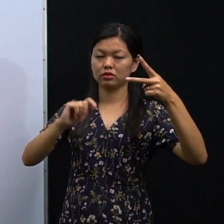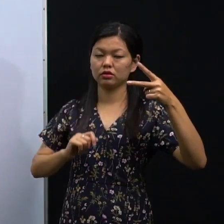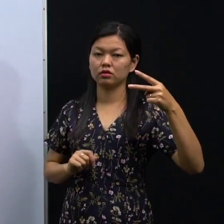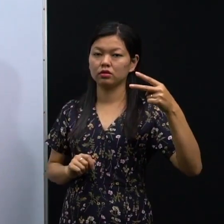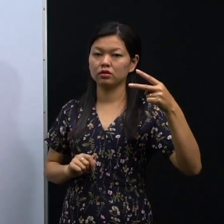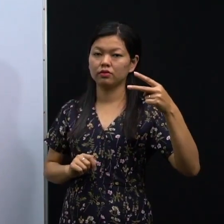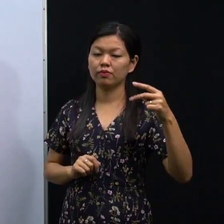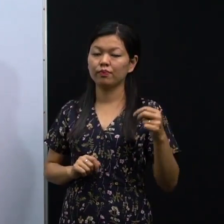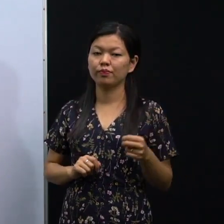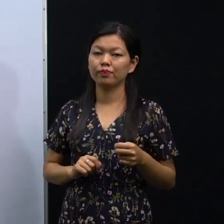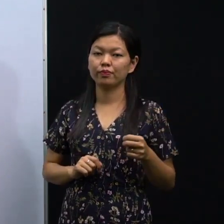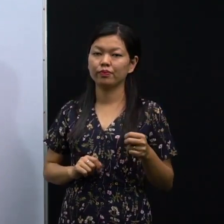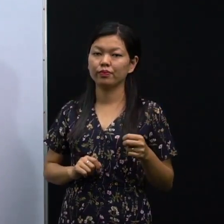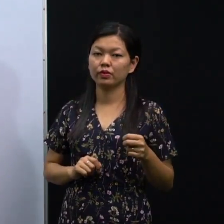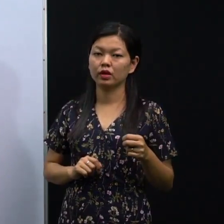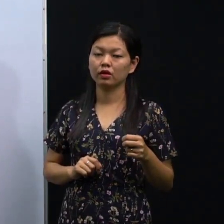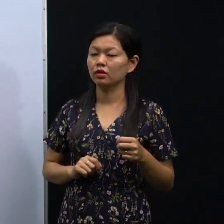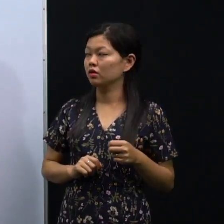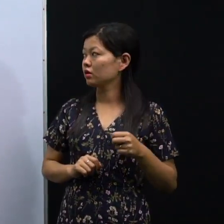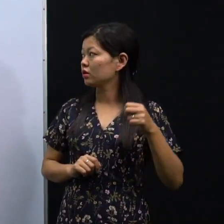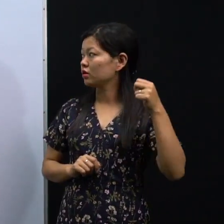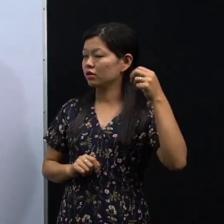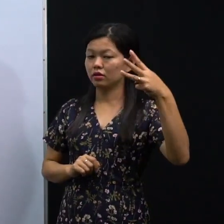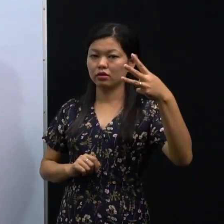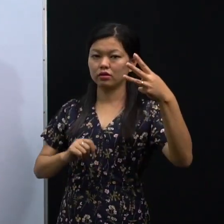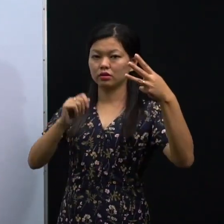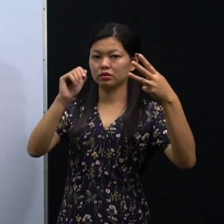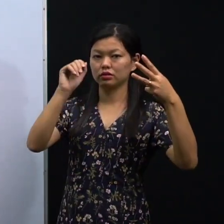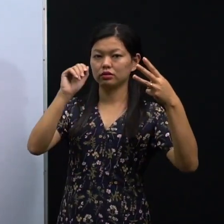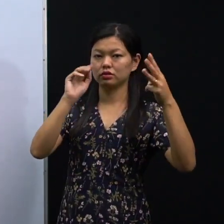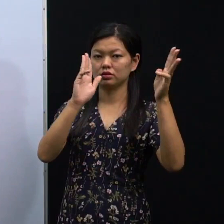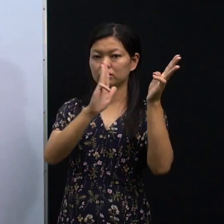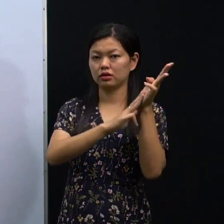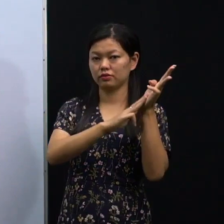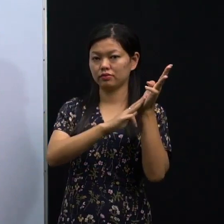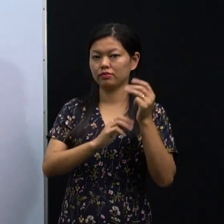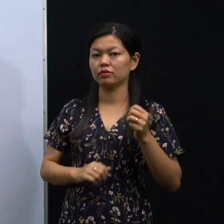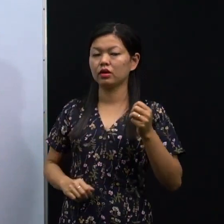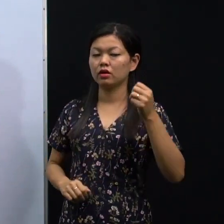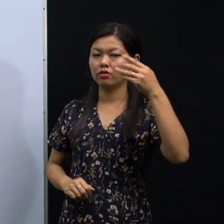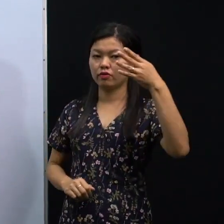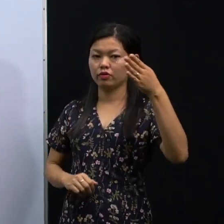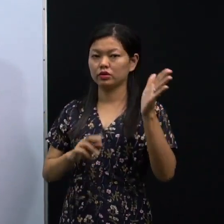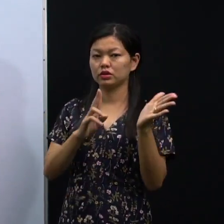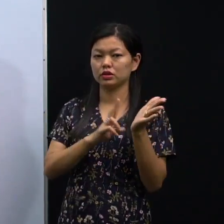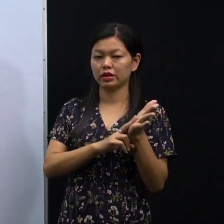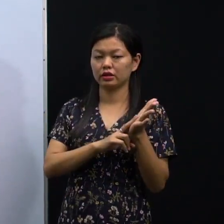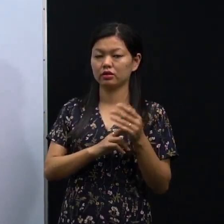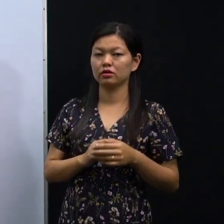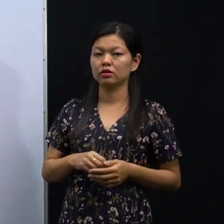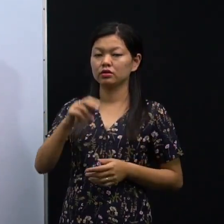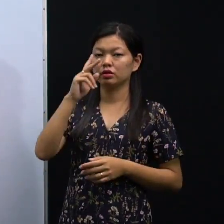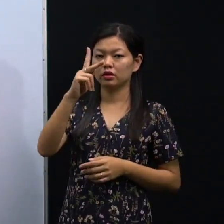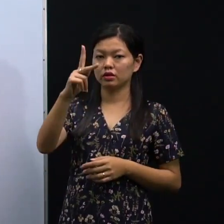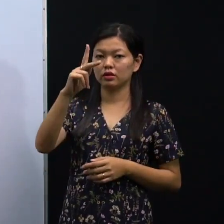Okay, L like in lion. Then we have M, and then we have N. Okay,